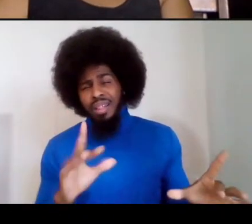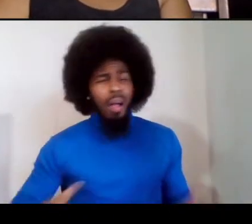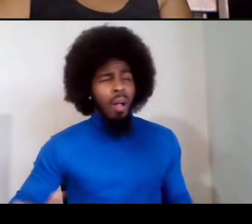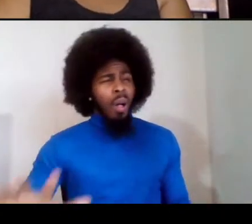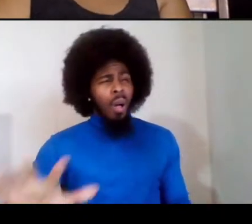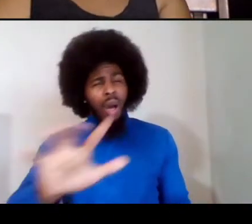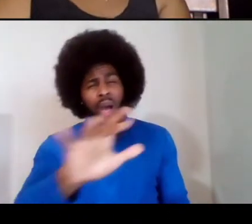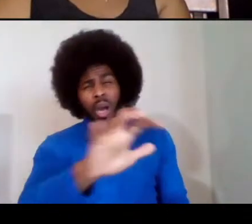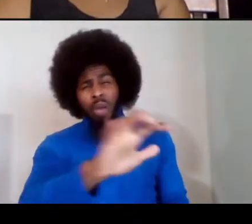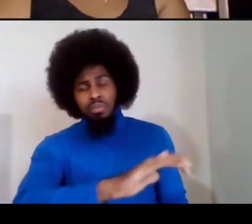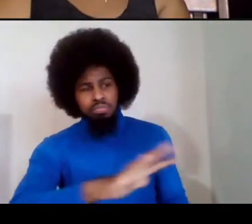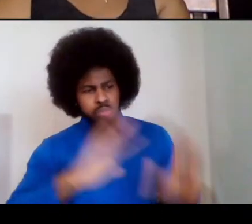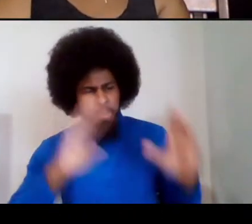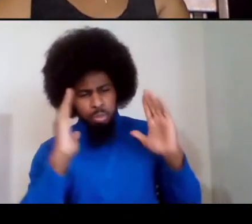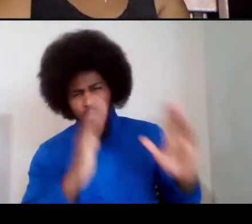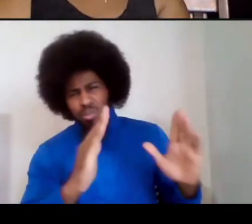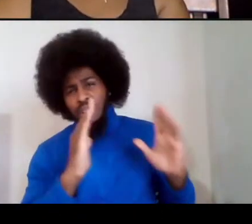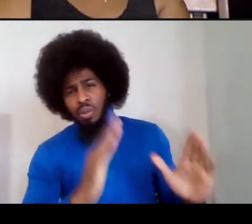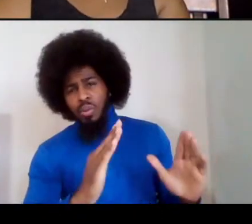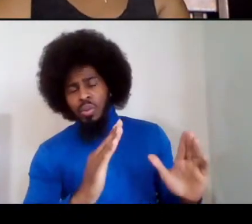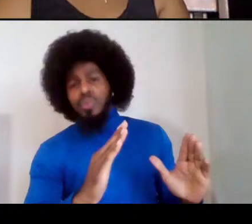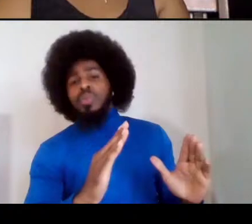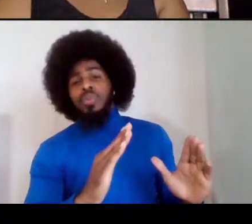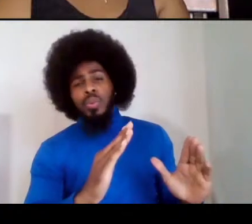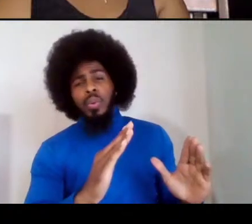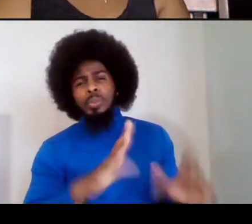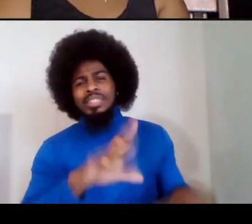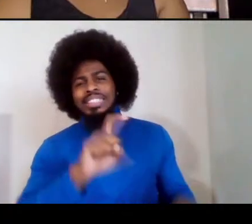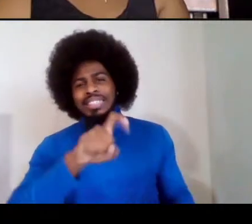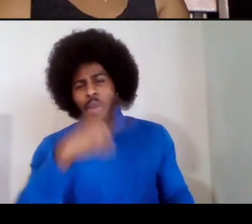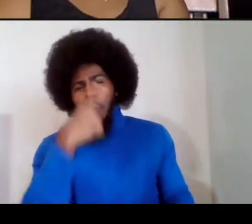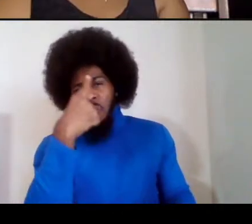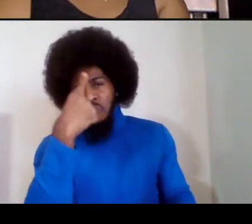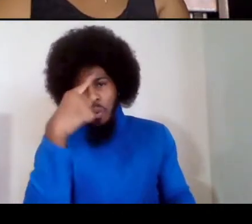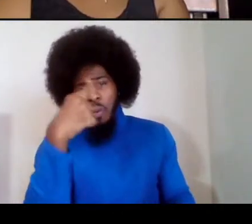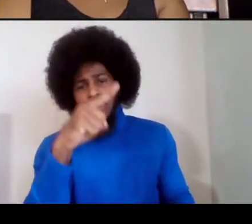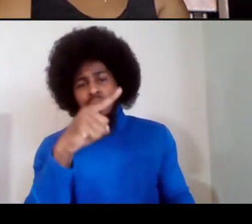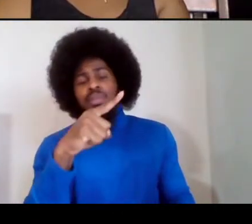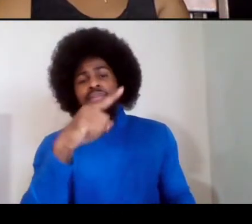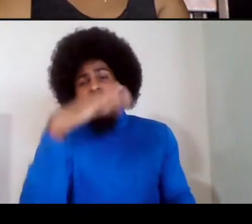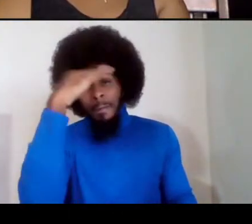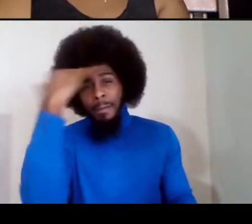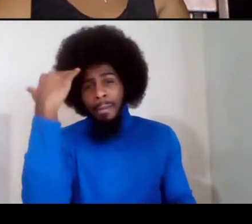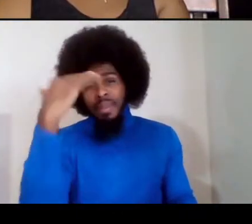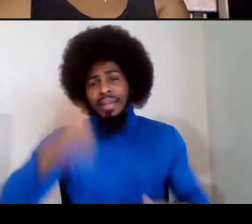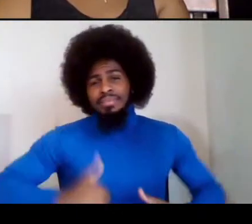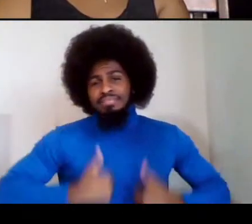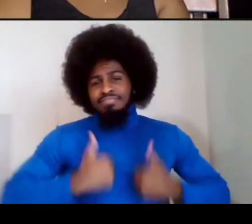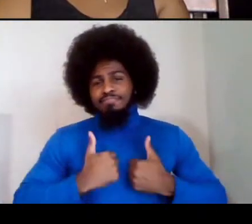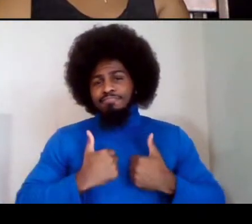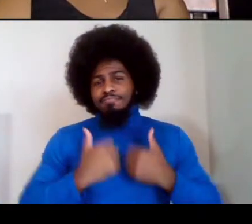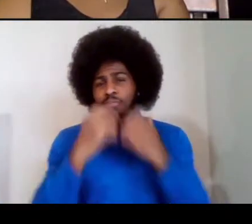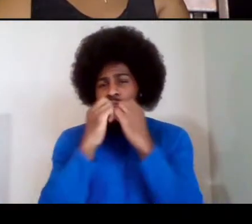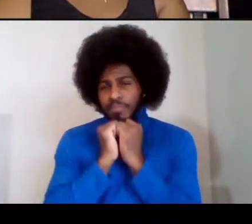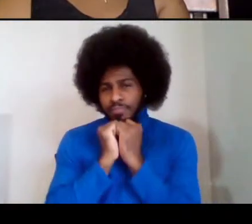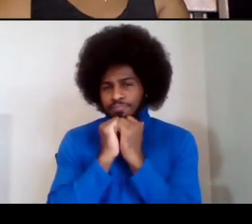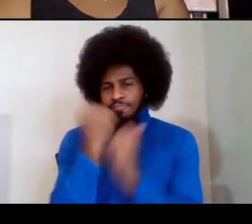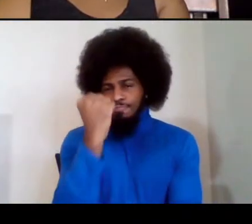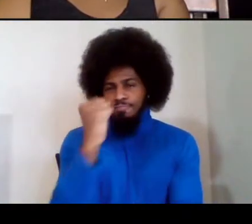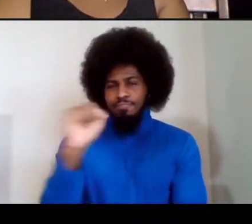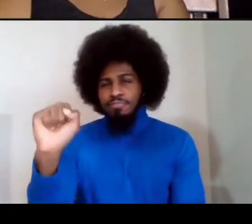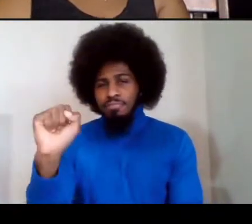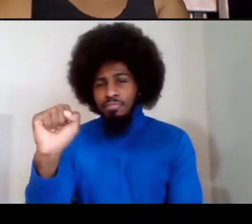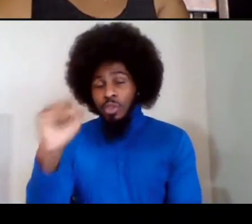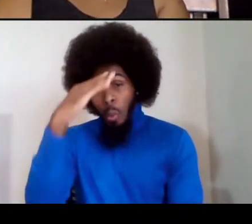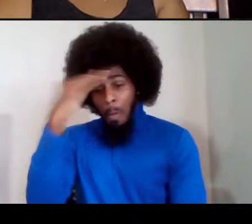attention yet again to the need for the Black Lives Matter movement. Black dance artists have not been